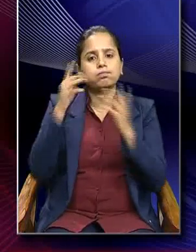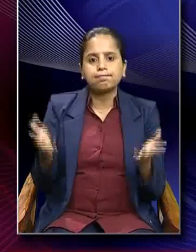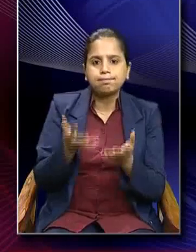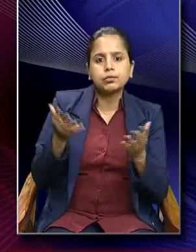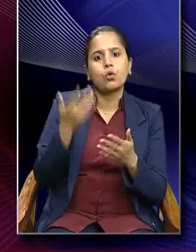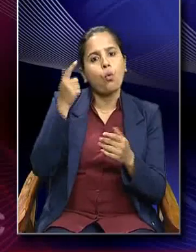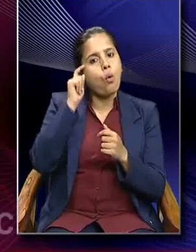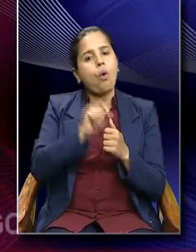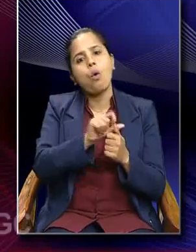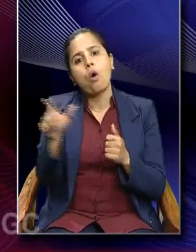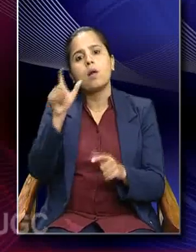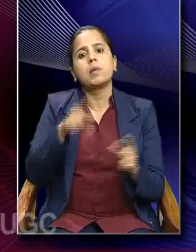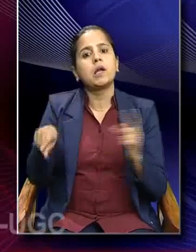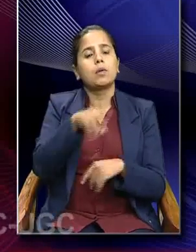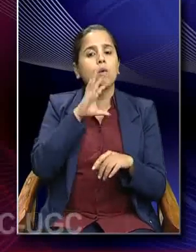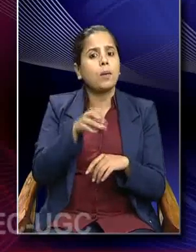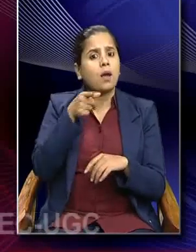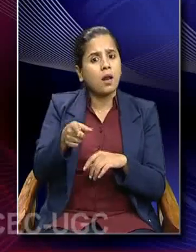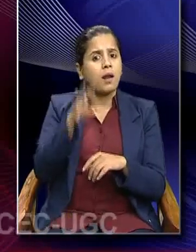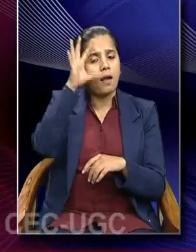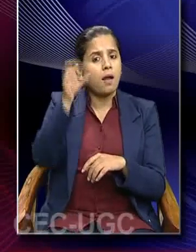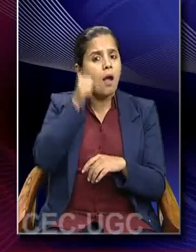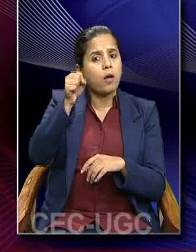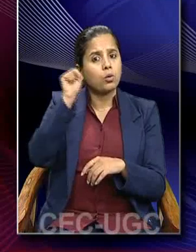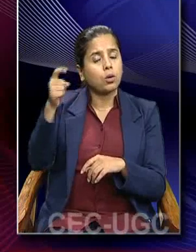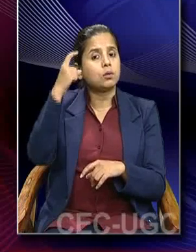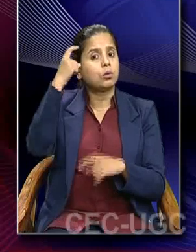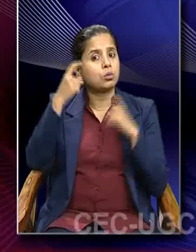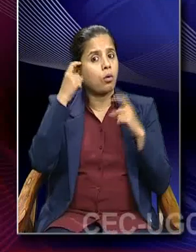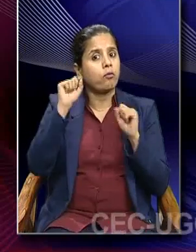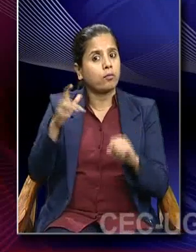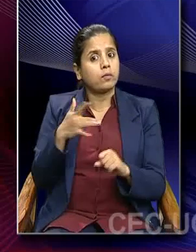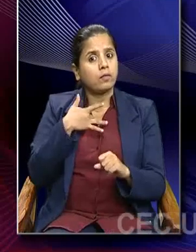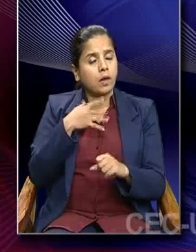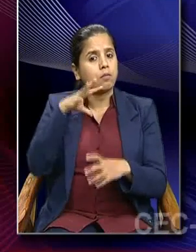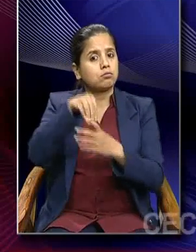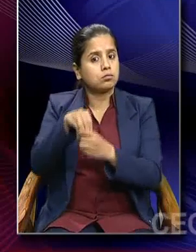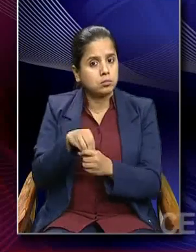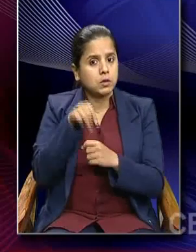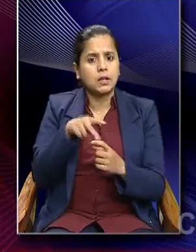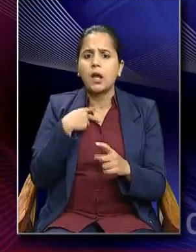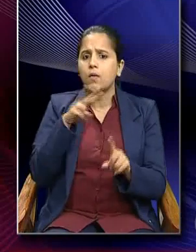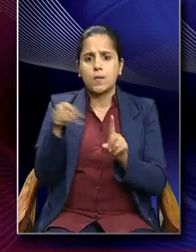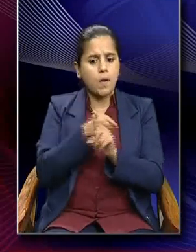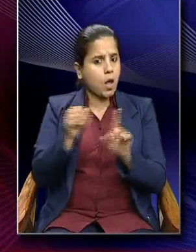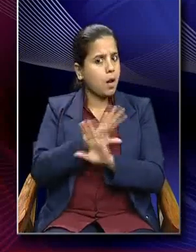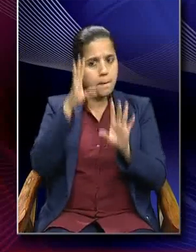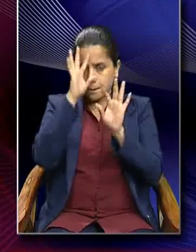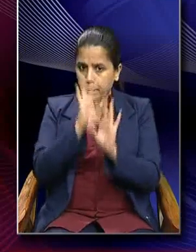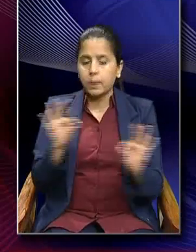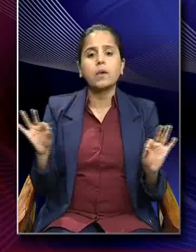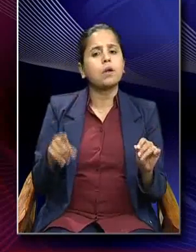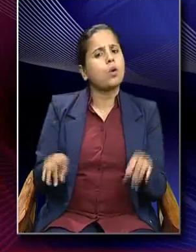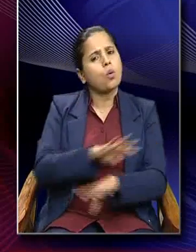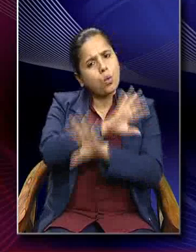all, and which are fundamentals of Gandhian thoughts and which are fundamentals of non-violent economy, they all